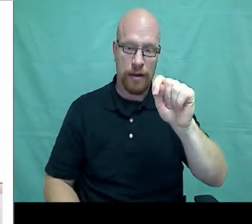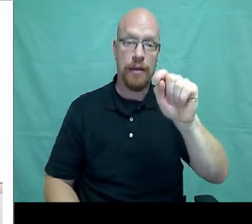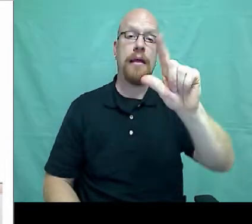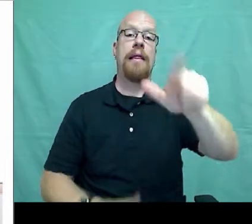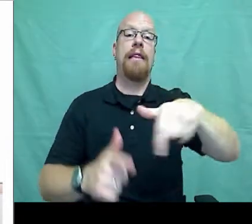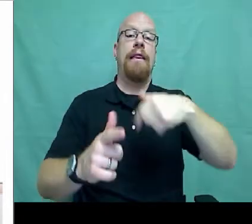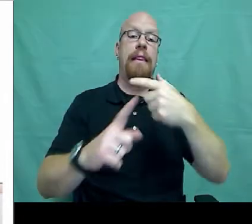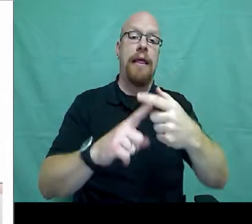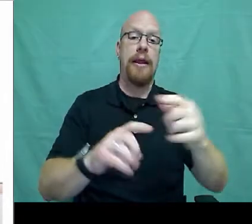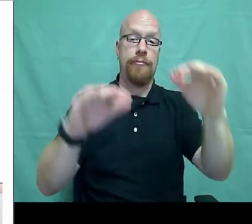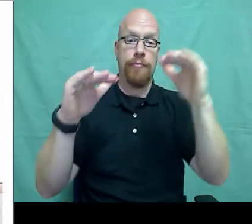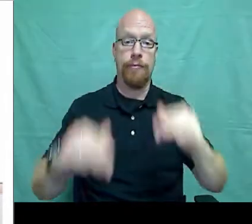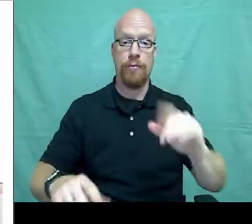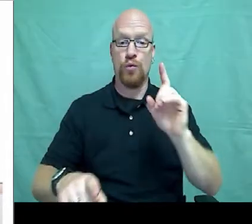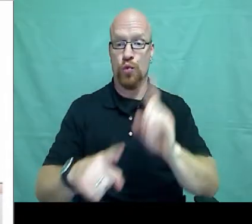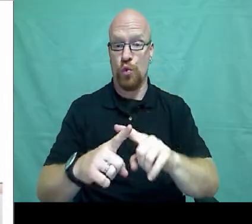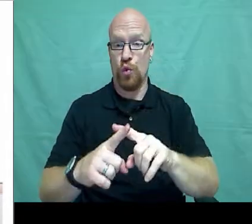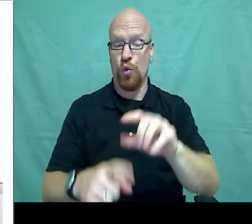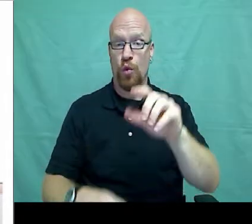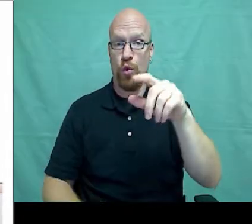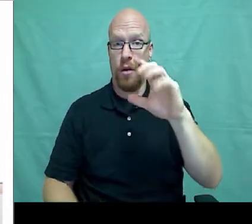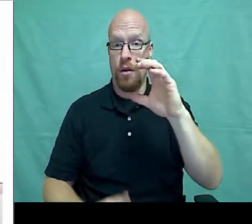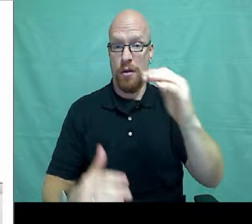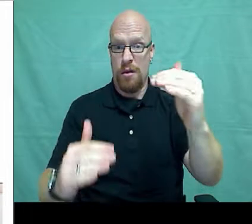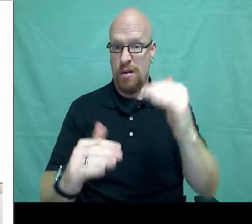Benz, Germany. And then